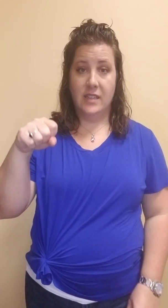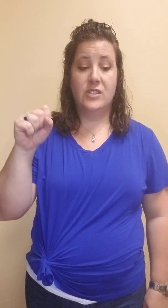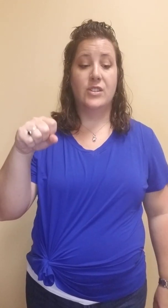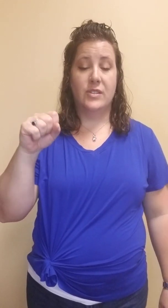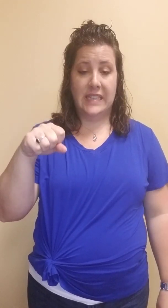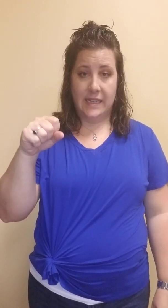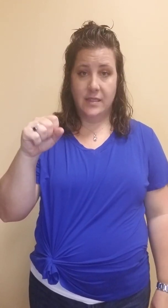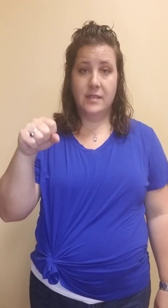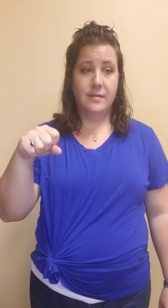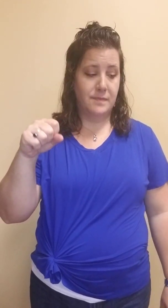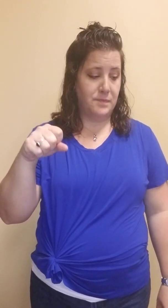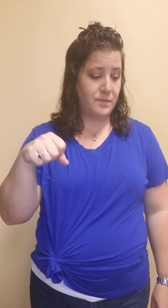too. Yes.